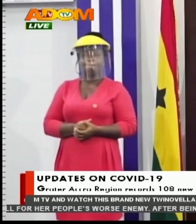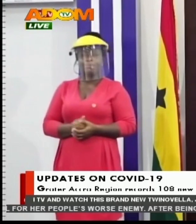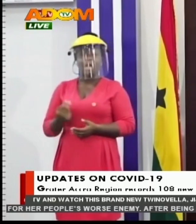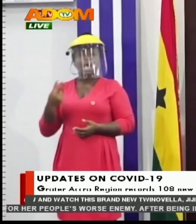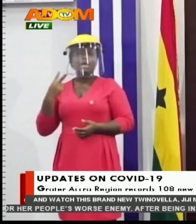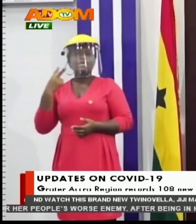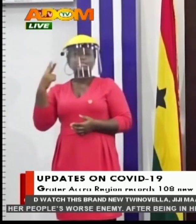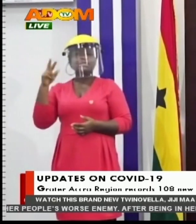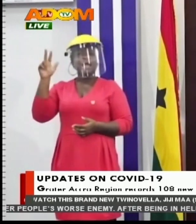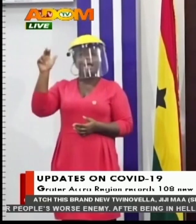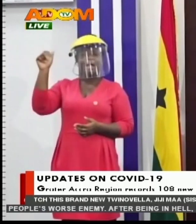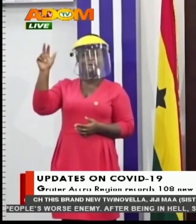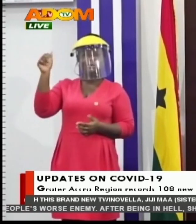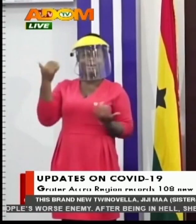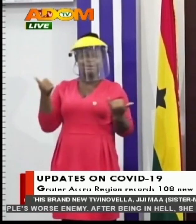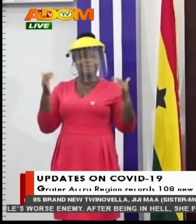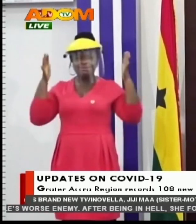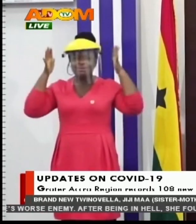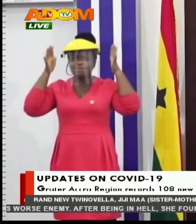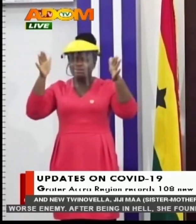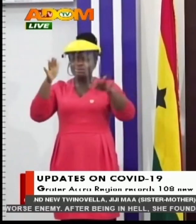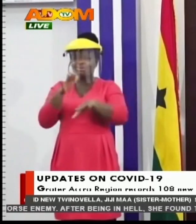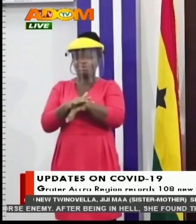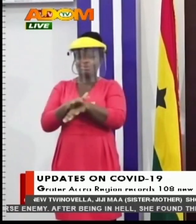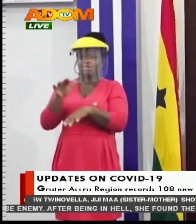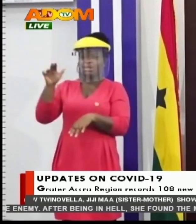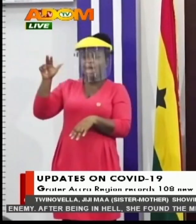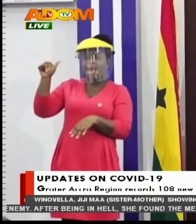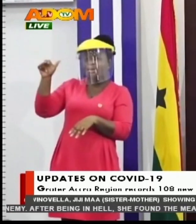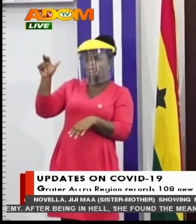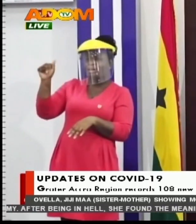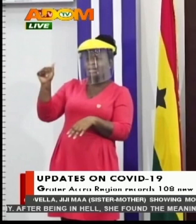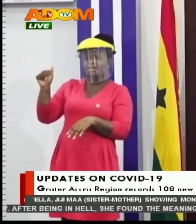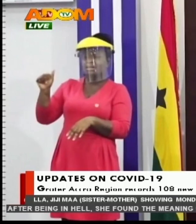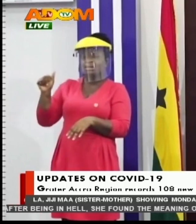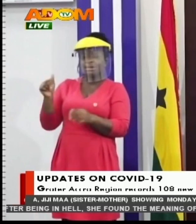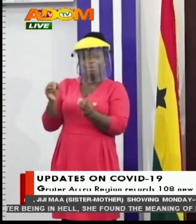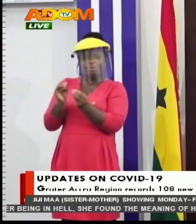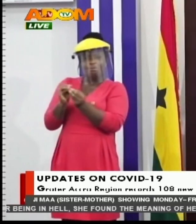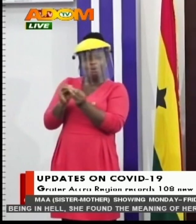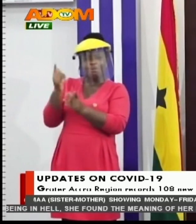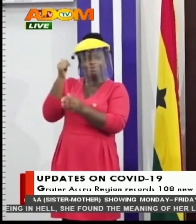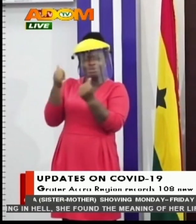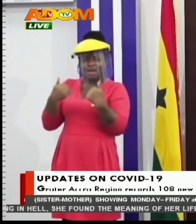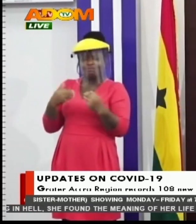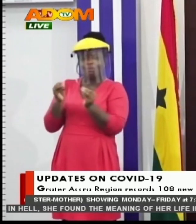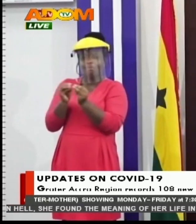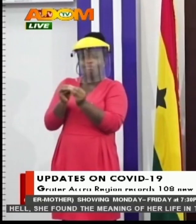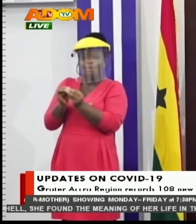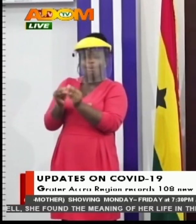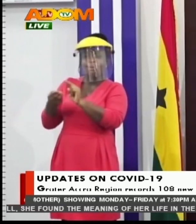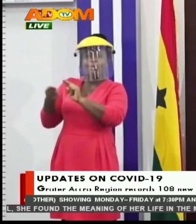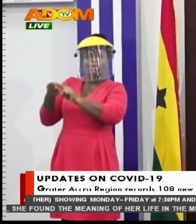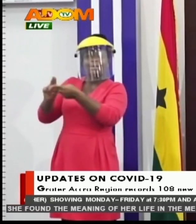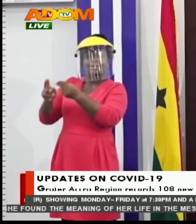them in Accra Metro and the district that have been mentioned, that has been displayed on the board. If you go to the next slide,